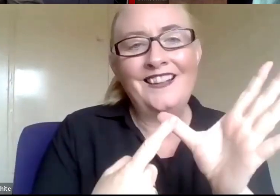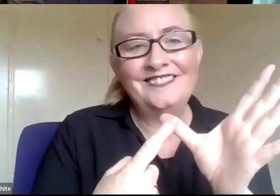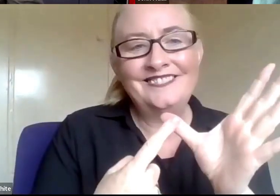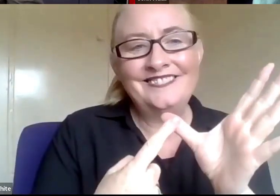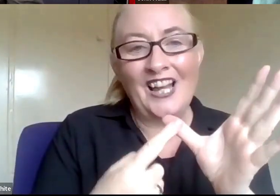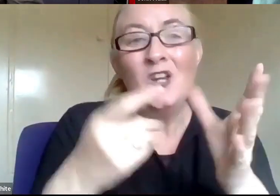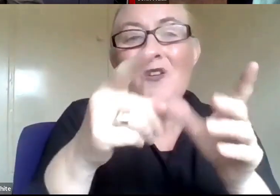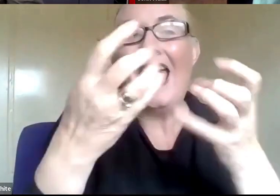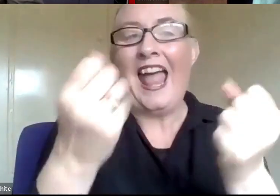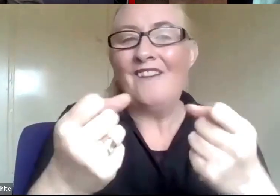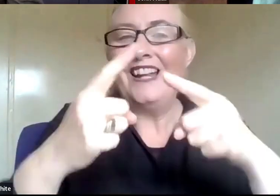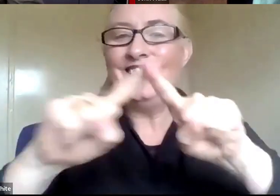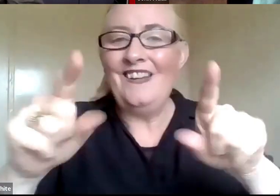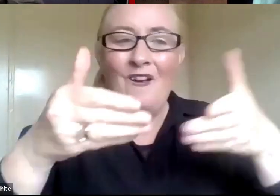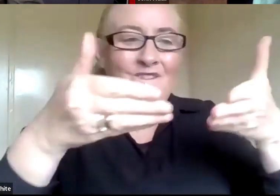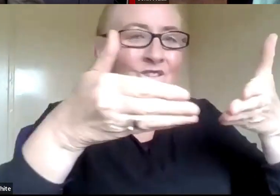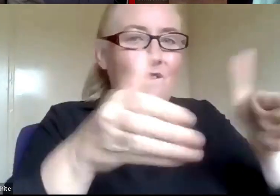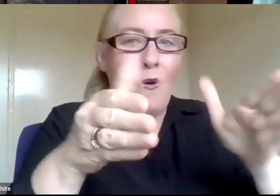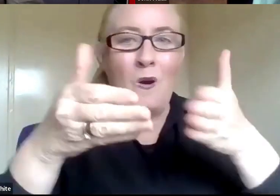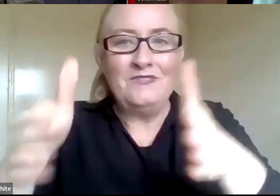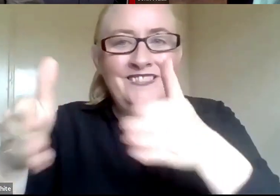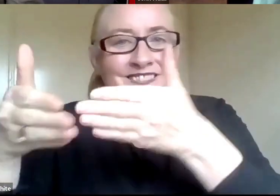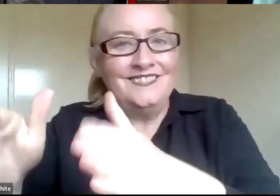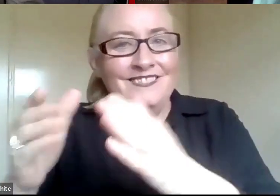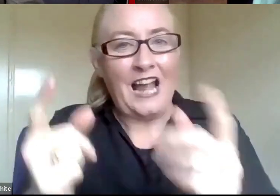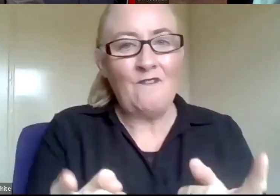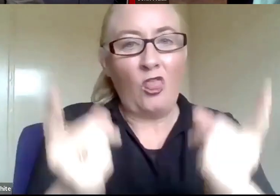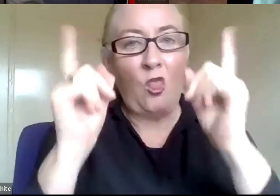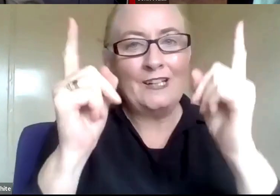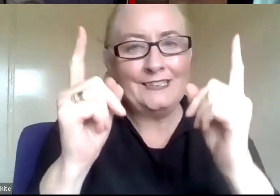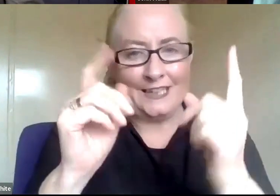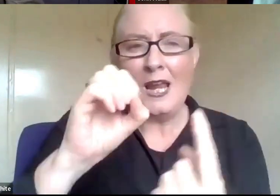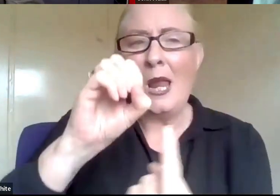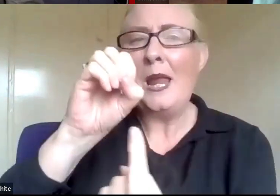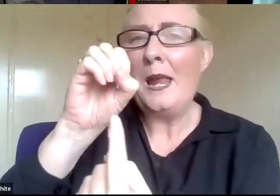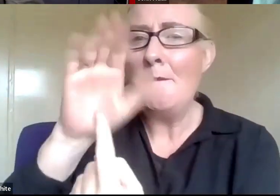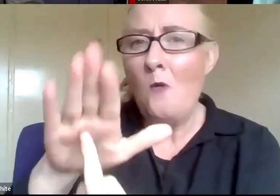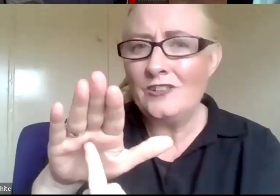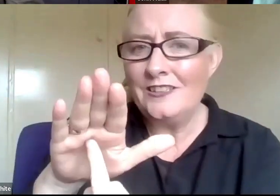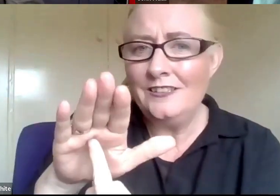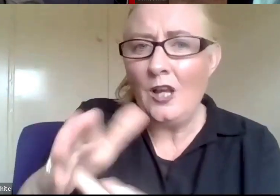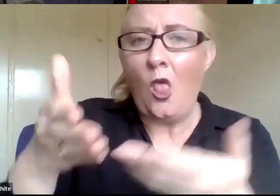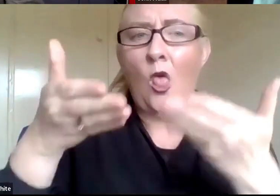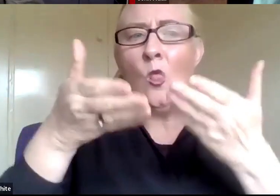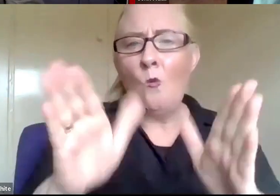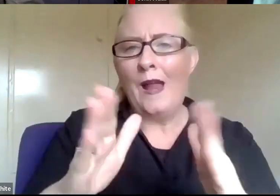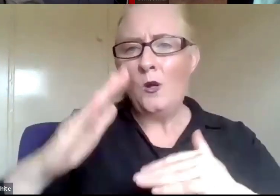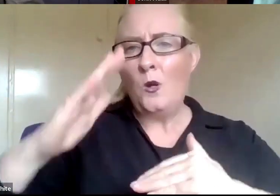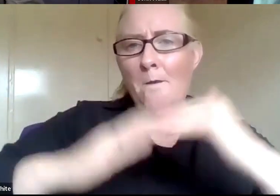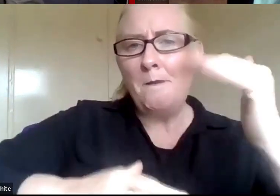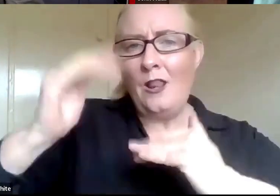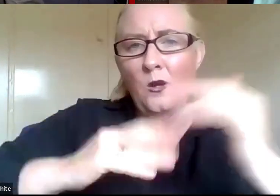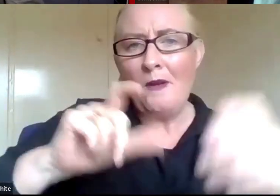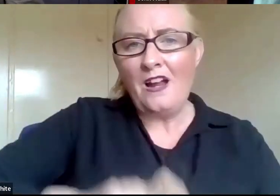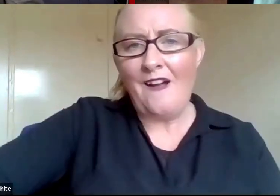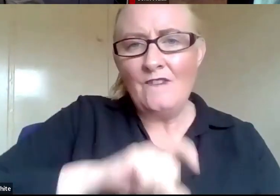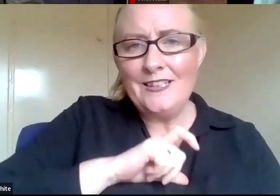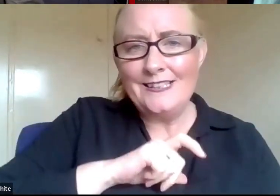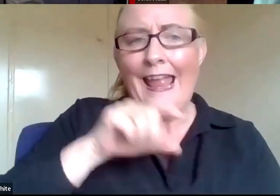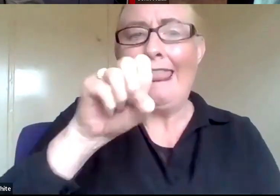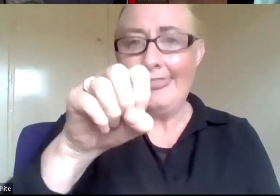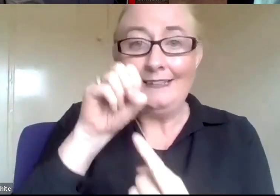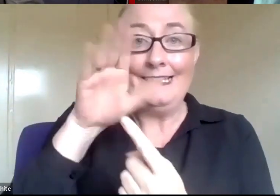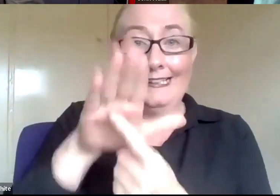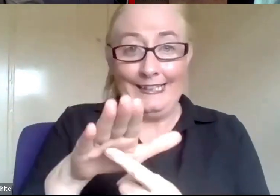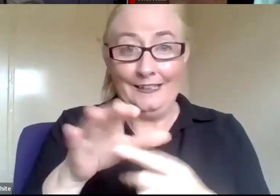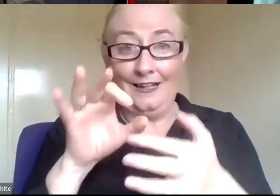is key to leadership, is building your knowledge. So that in a group, you are seen